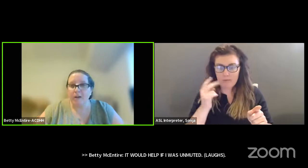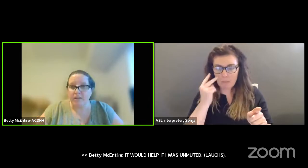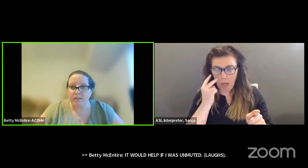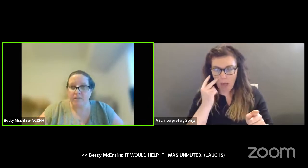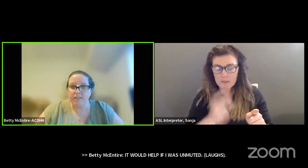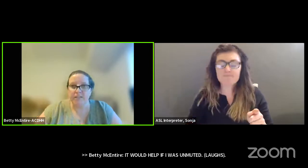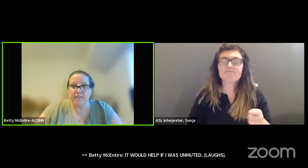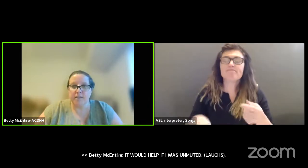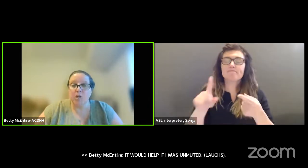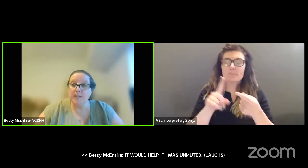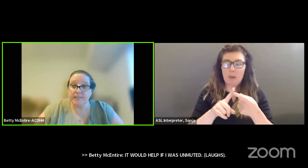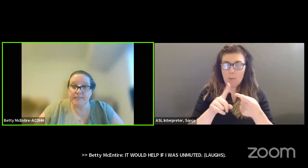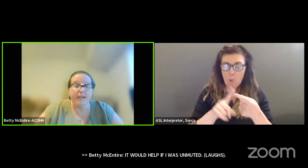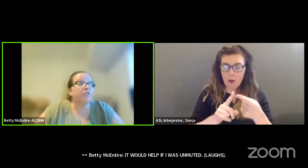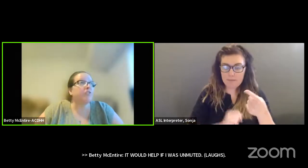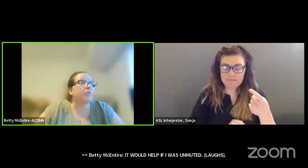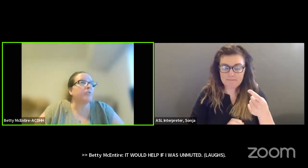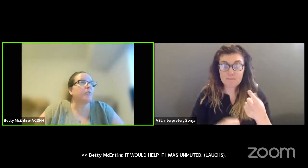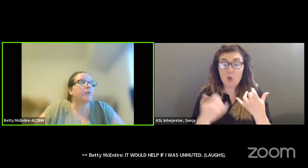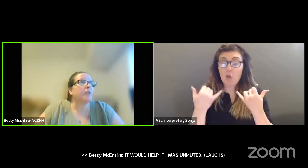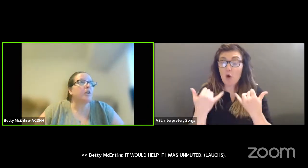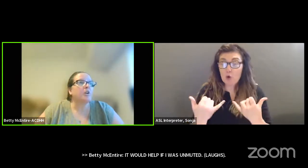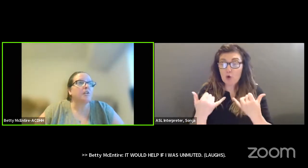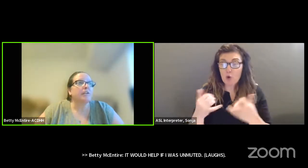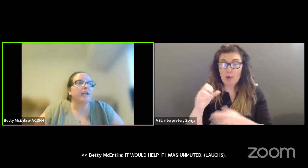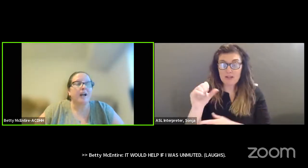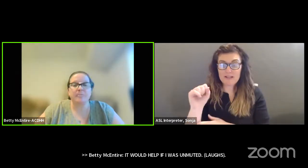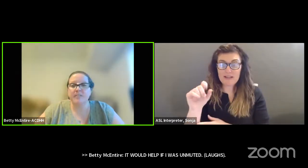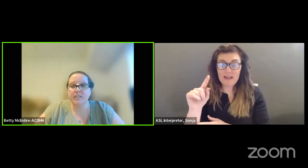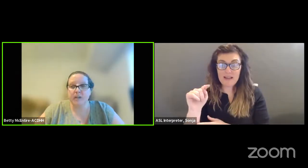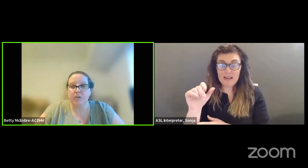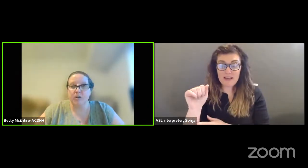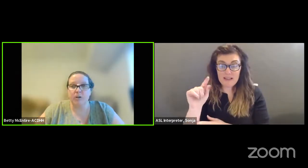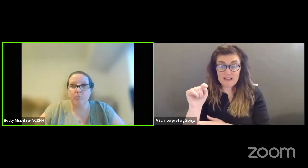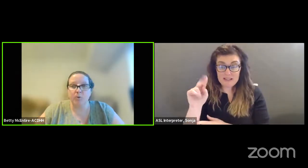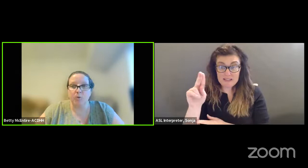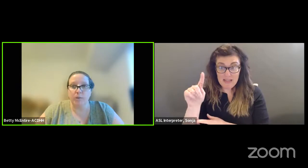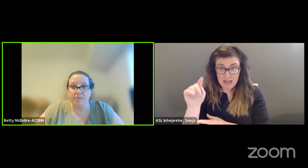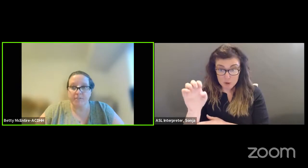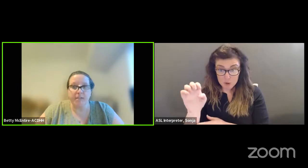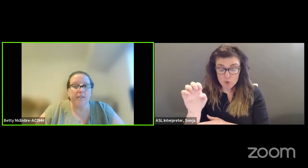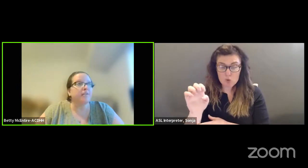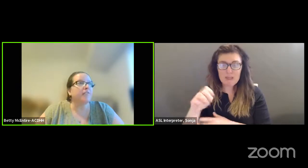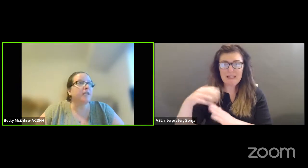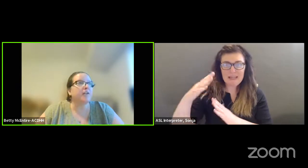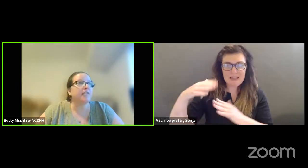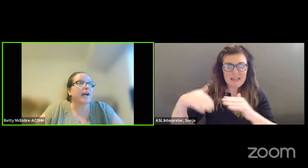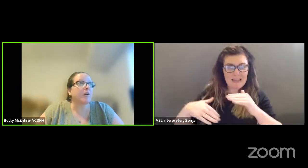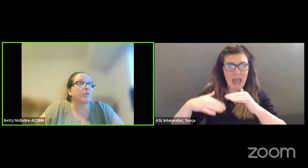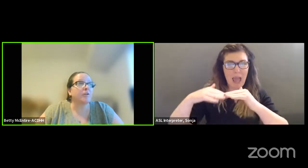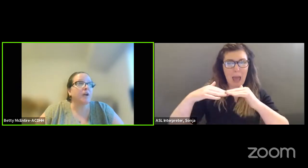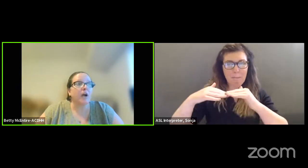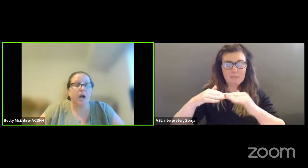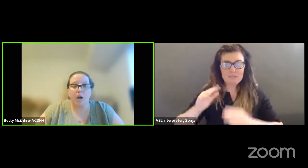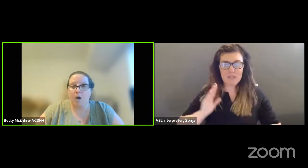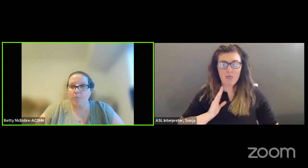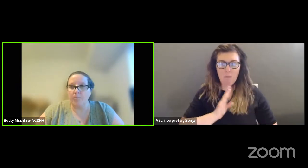Number 1, the current statute currently caps the number of board representatives that are